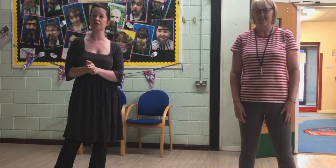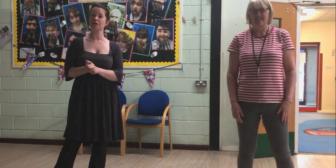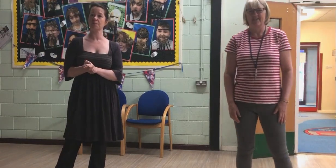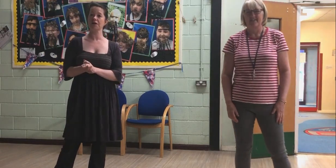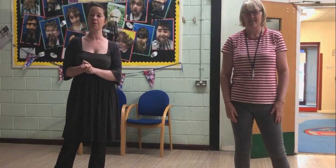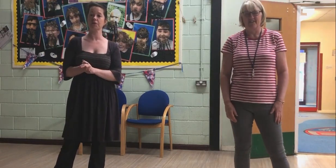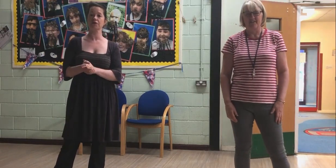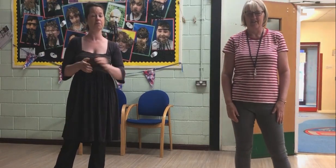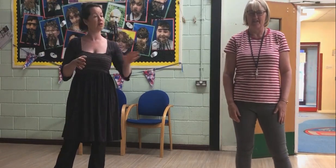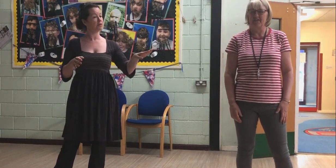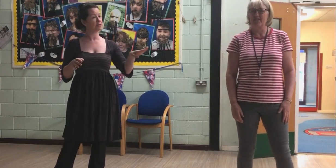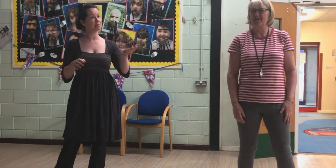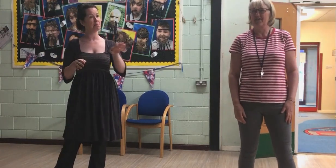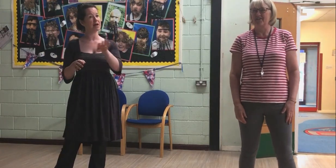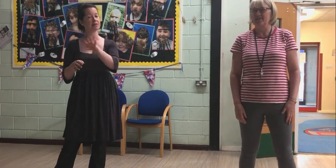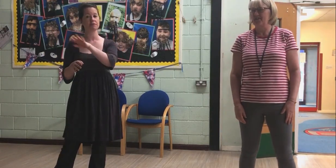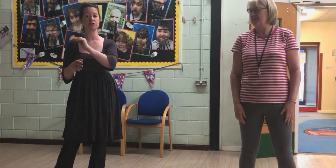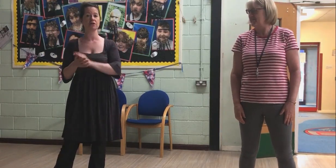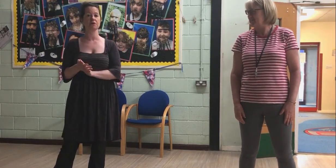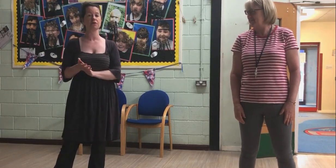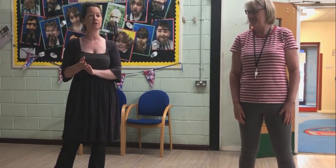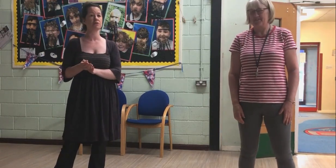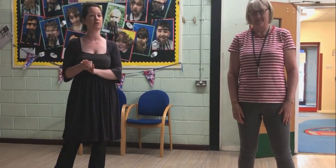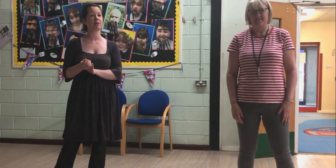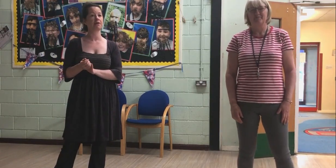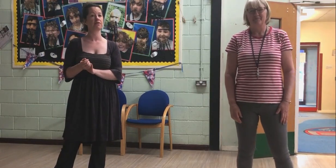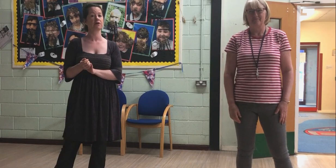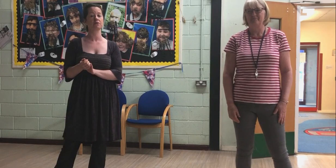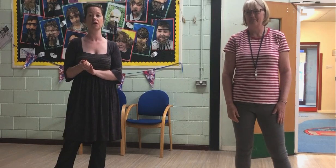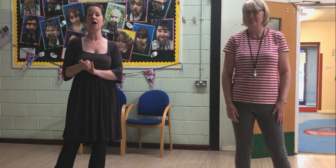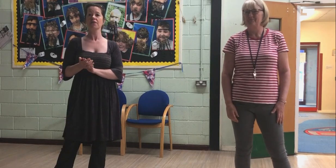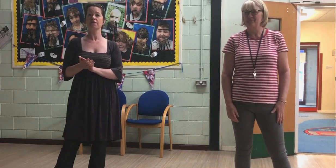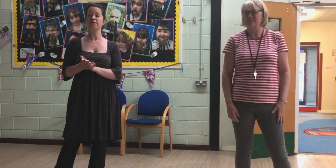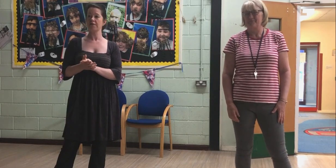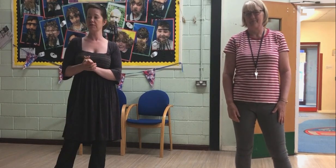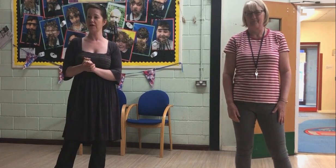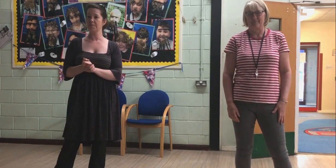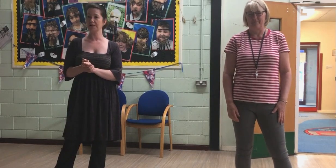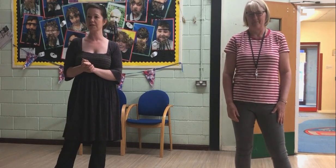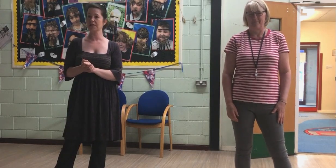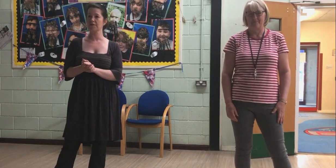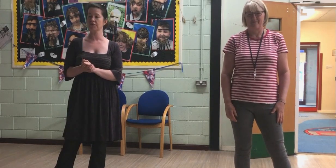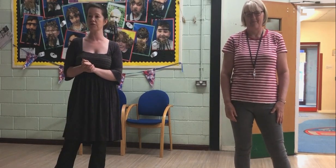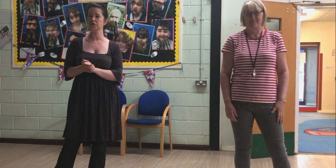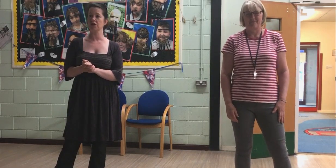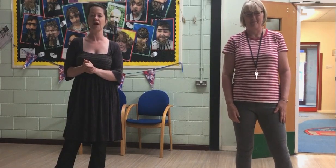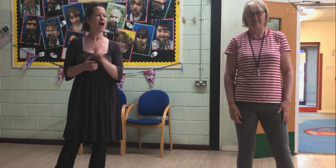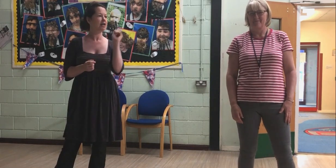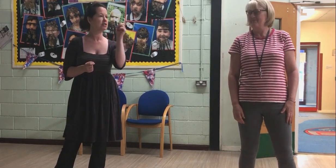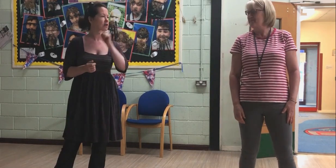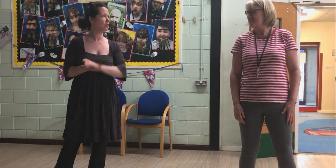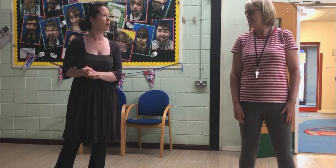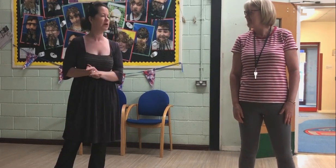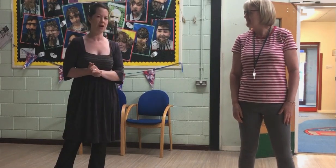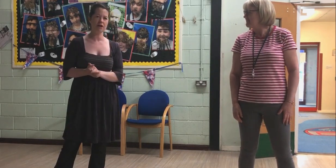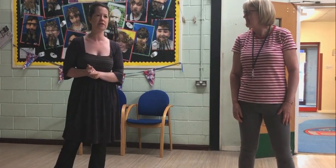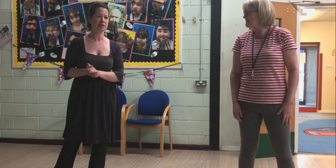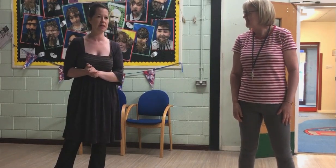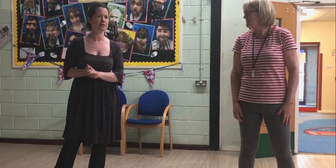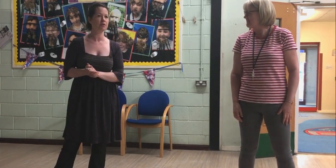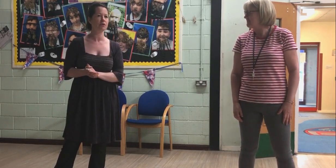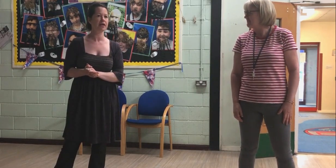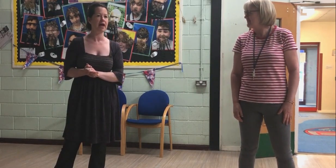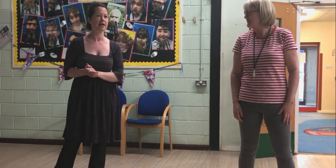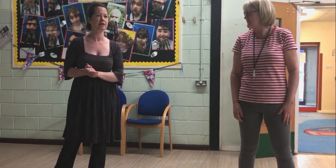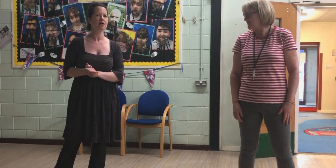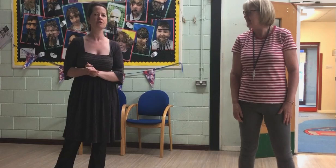wishing these young people who have been on this massive journey with us through Mayfield the very, very best in their future. And you know what, we are going to